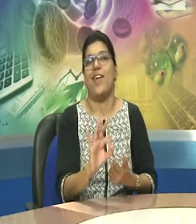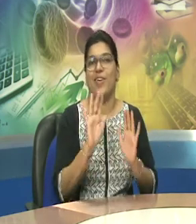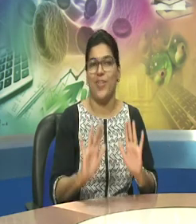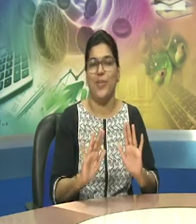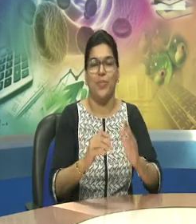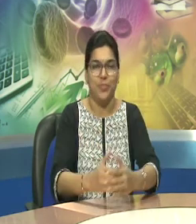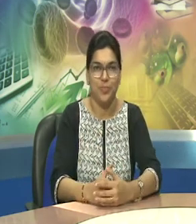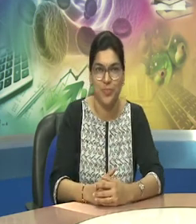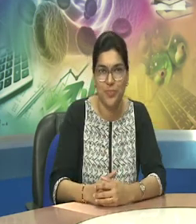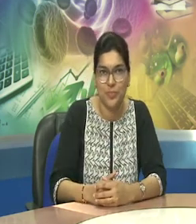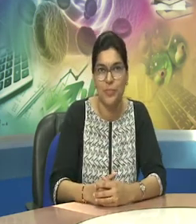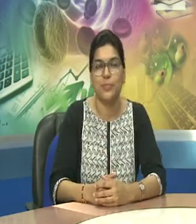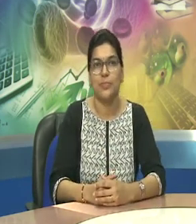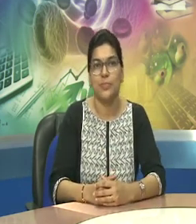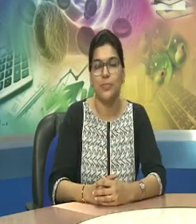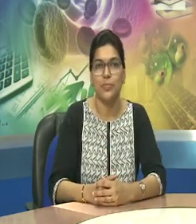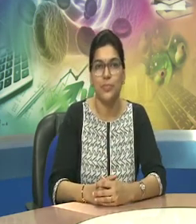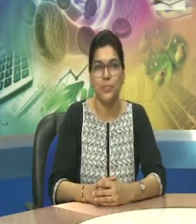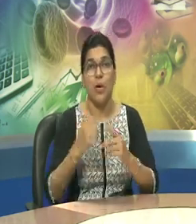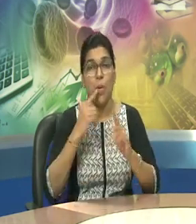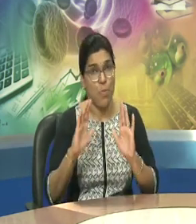practices to suit the demand in the market.